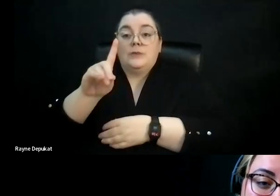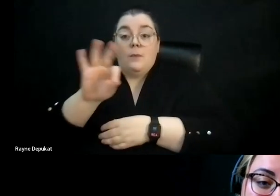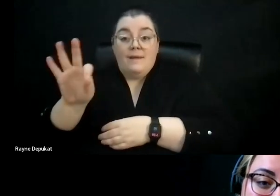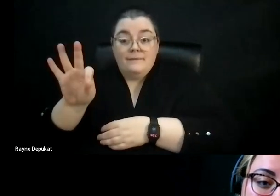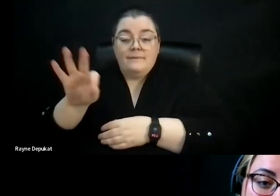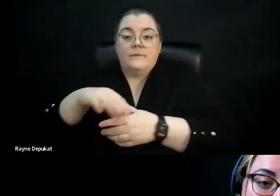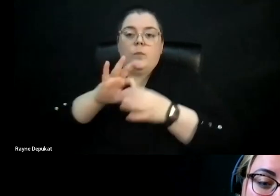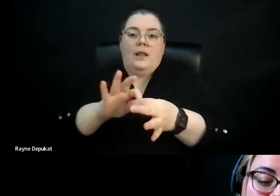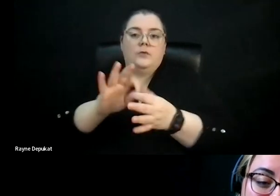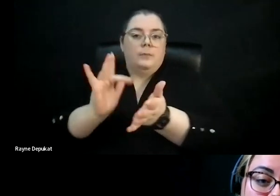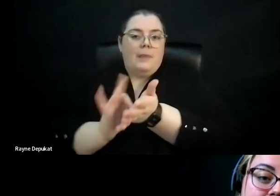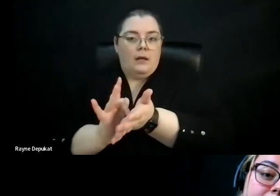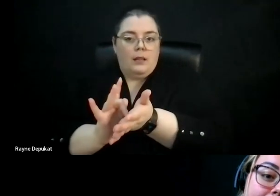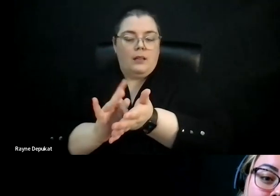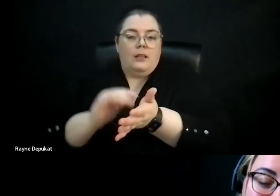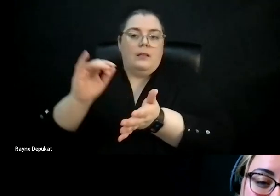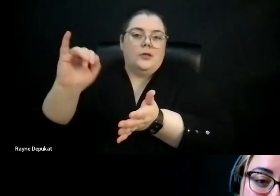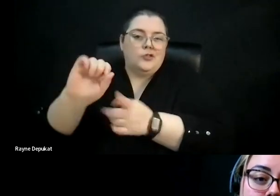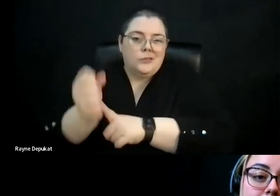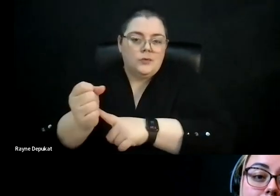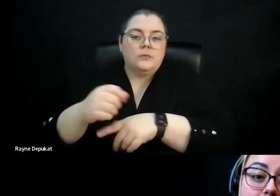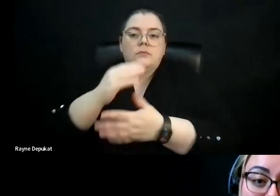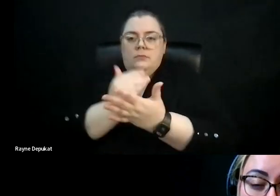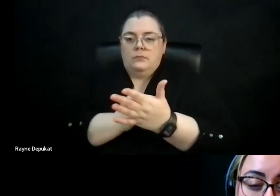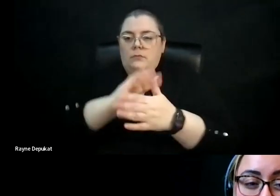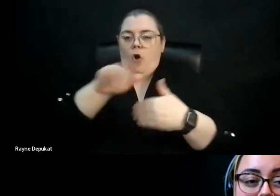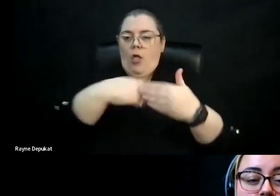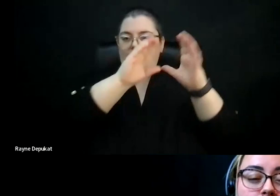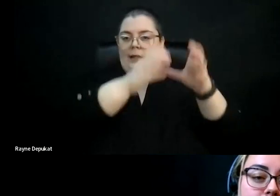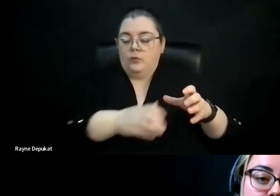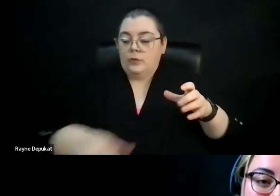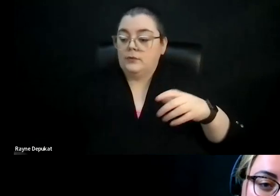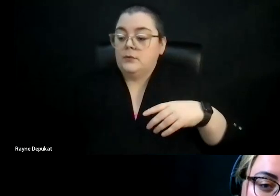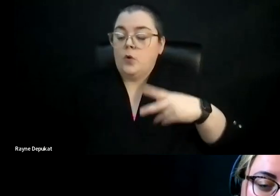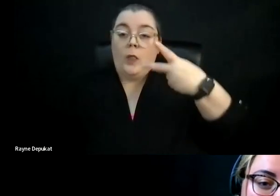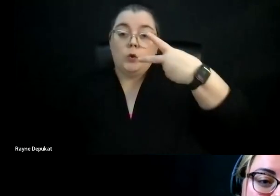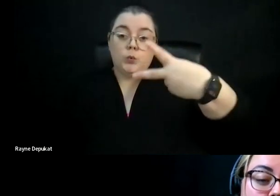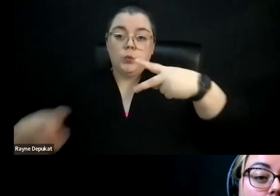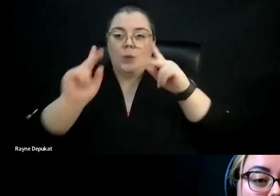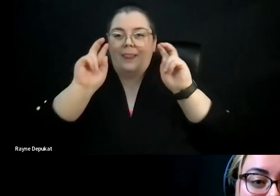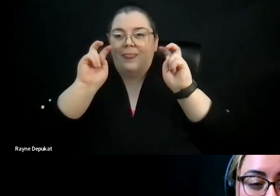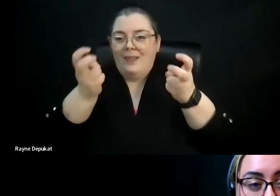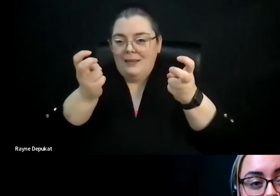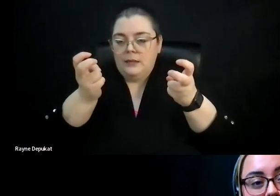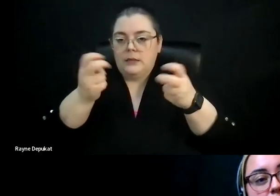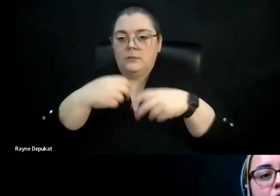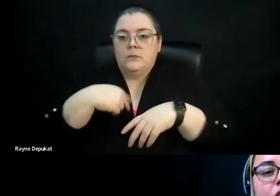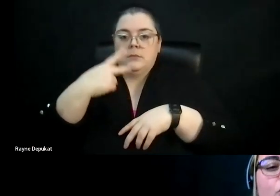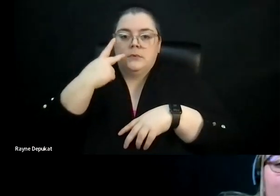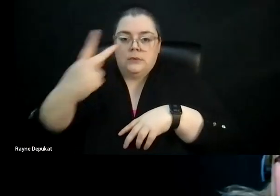service. In regards to DCYF requests, in regards to medical requests, when insurance situations arise, and all those categories. So there are